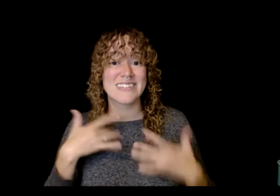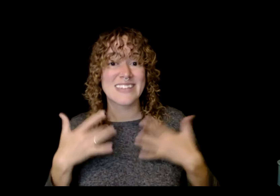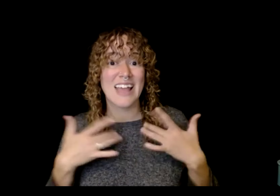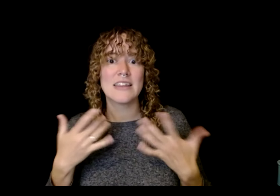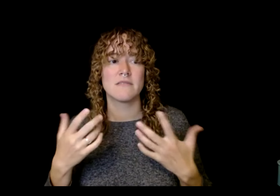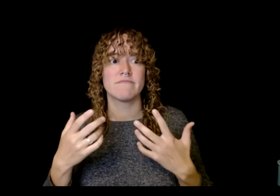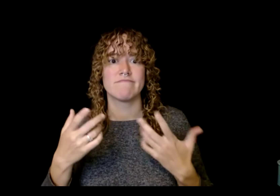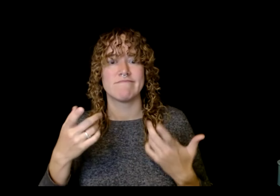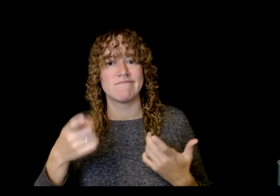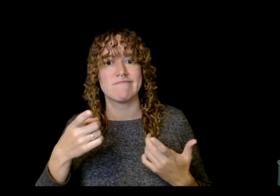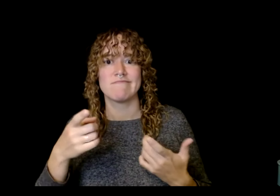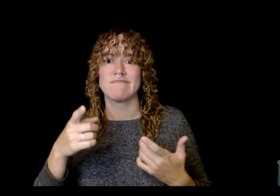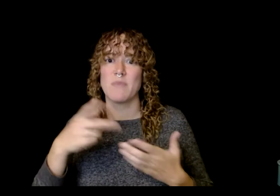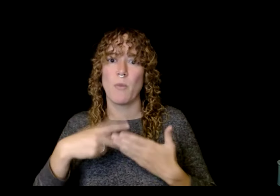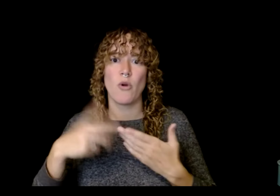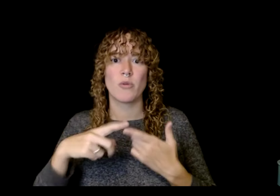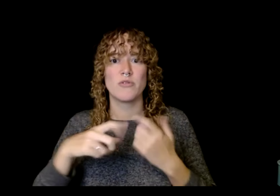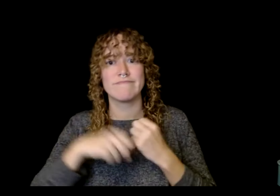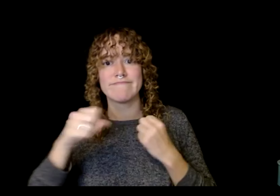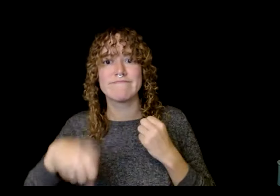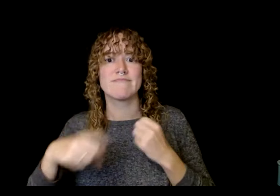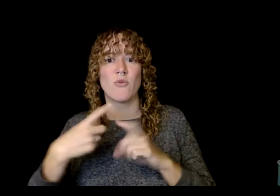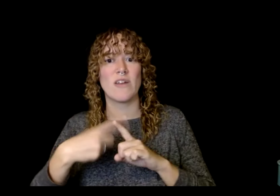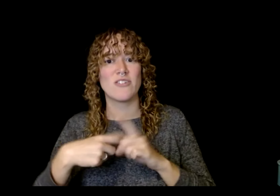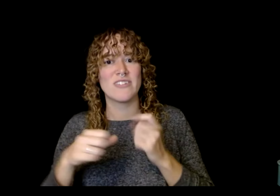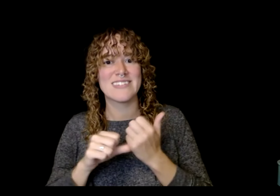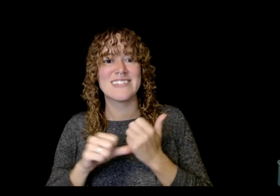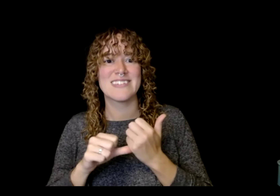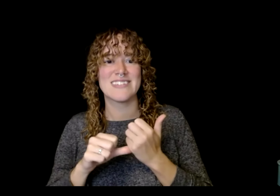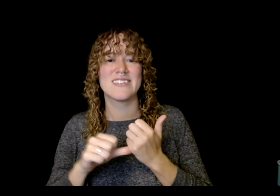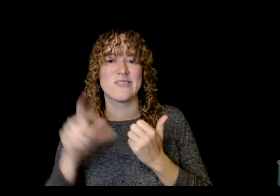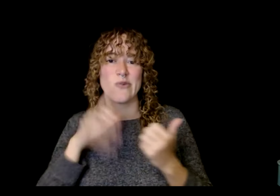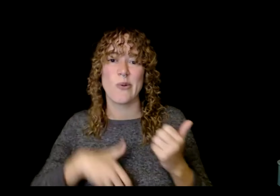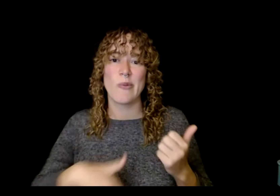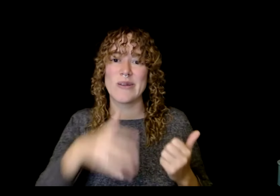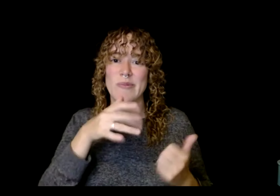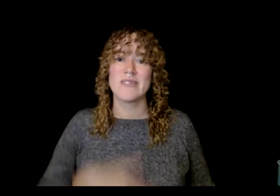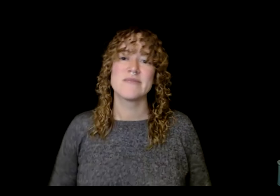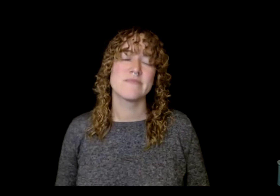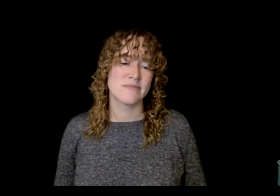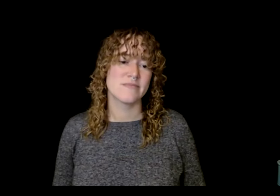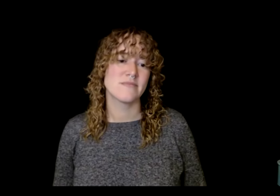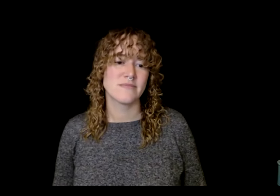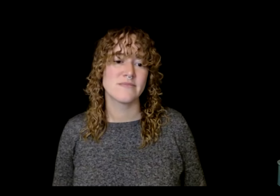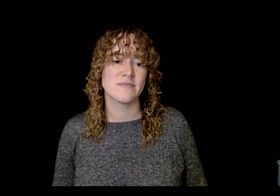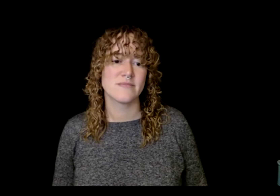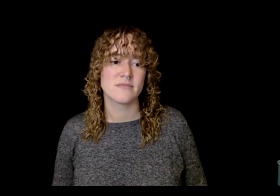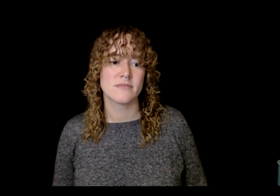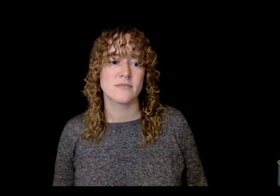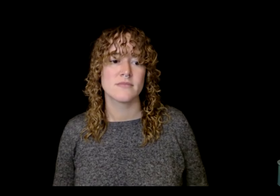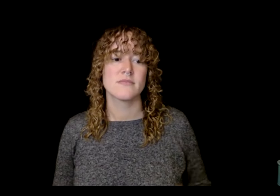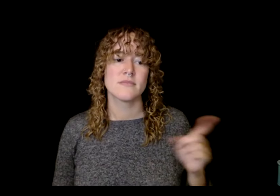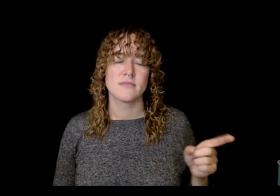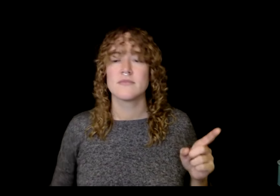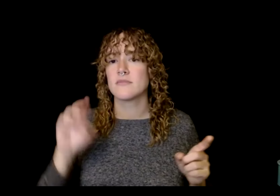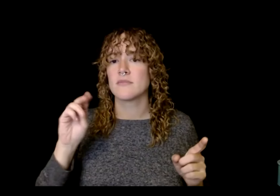of pilot program to extend rental assistance for pregnant mothers. Yeah, and Senator Reynolds, if